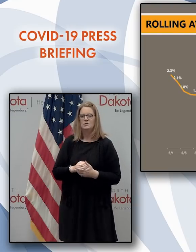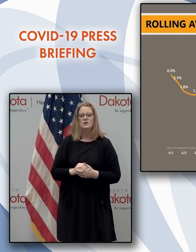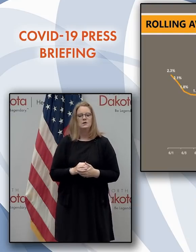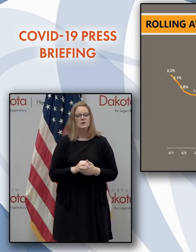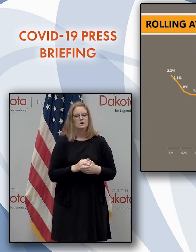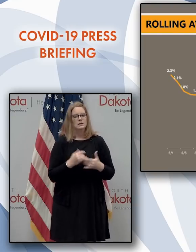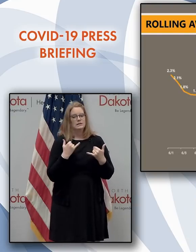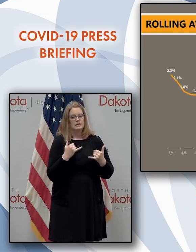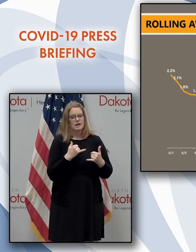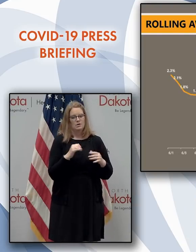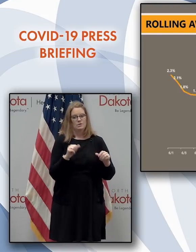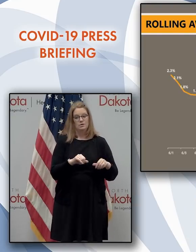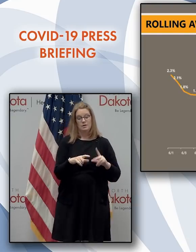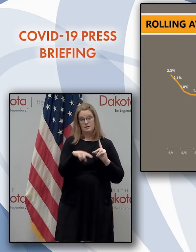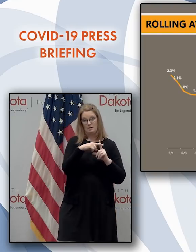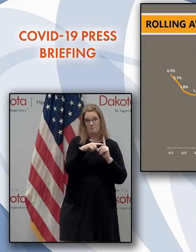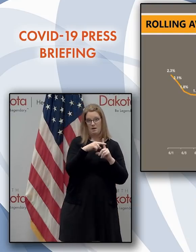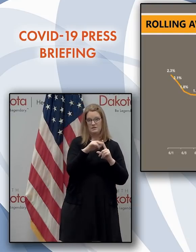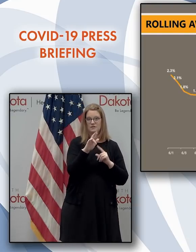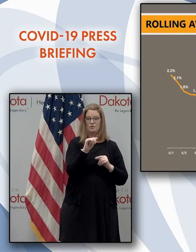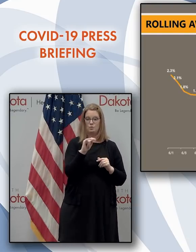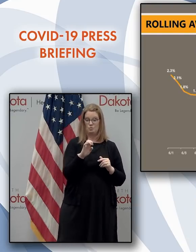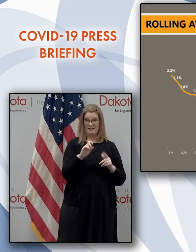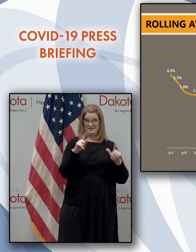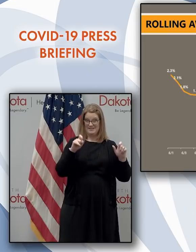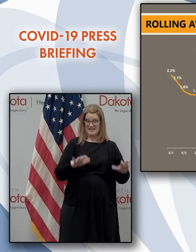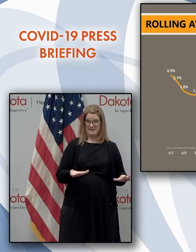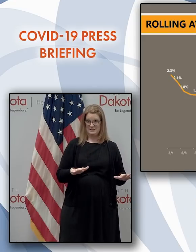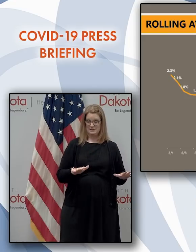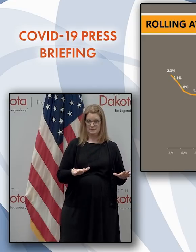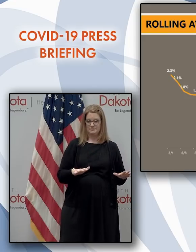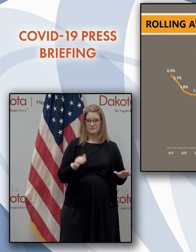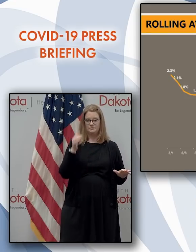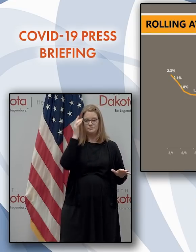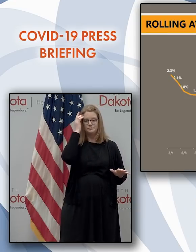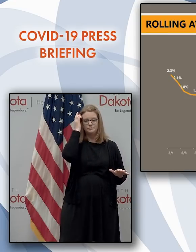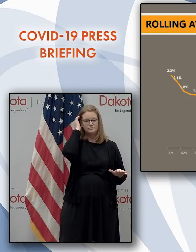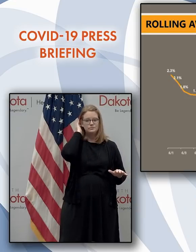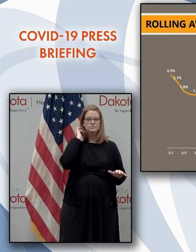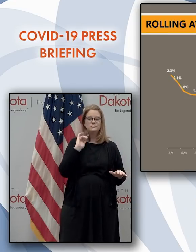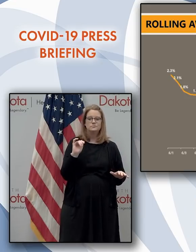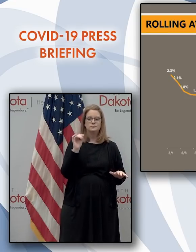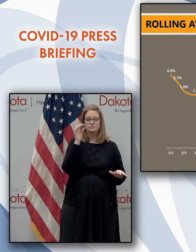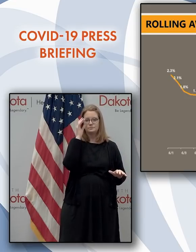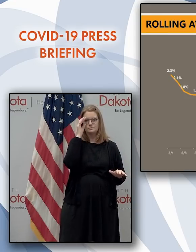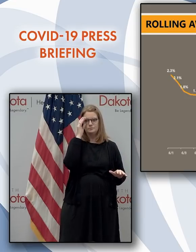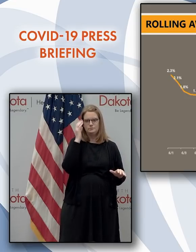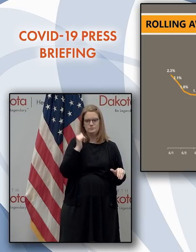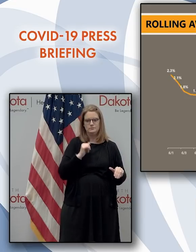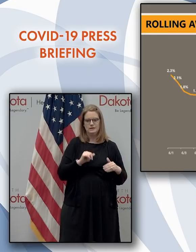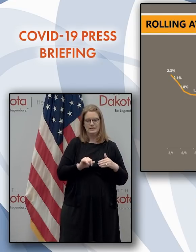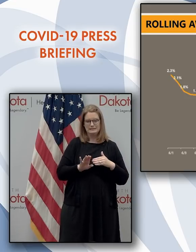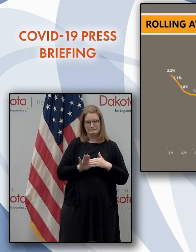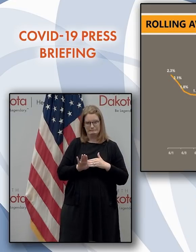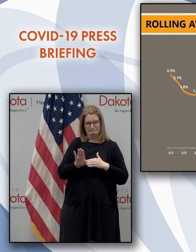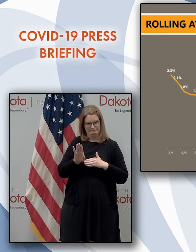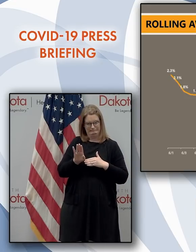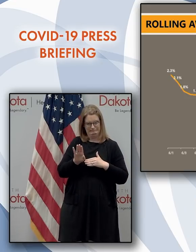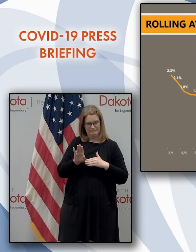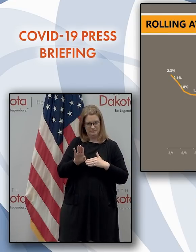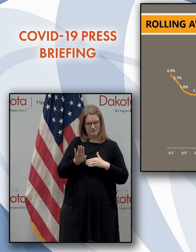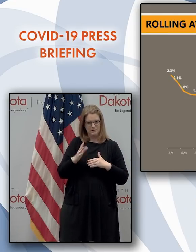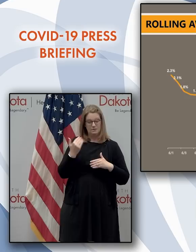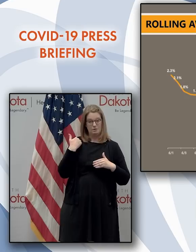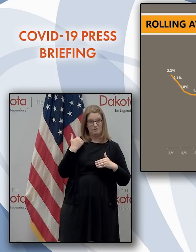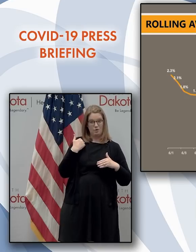slide we have right now, the positive rate of completed tests is ticking up slightly. We got down